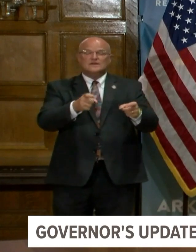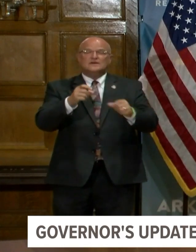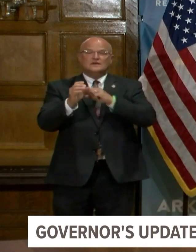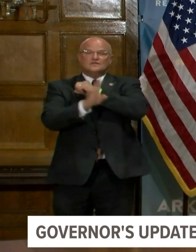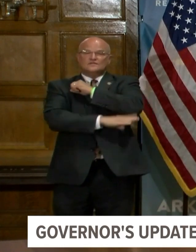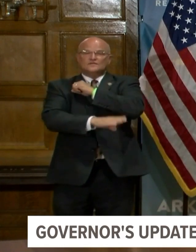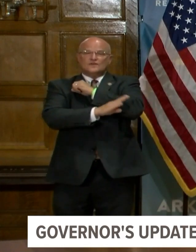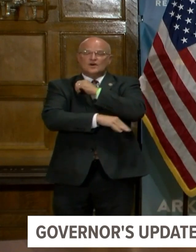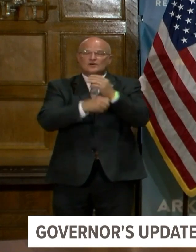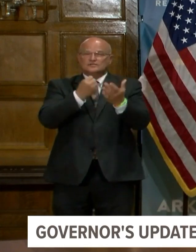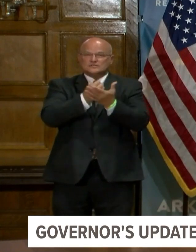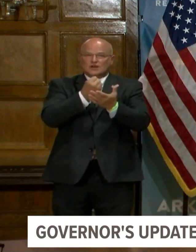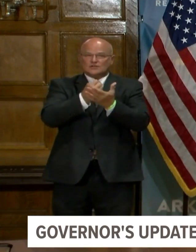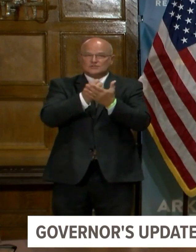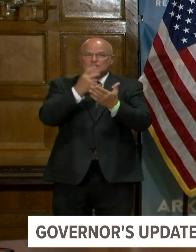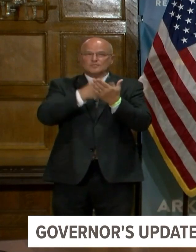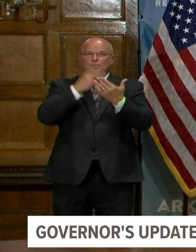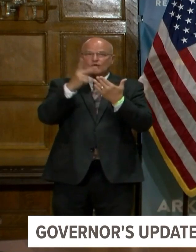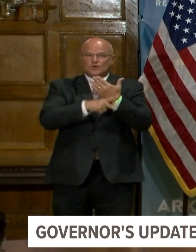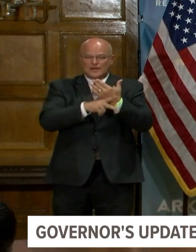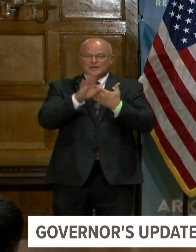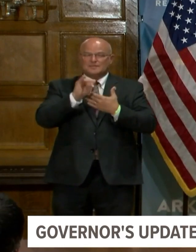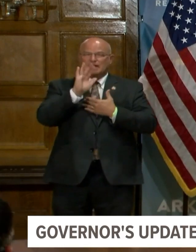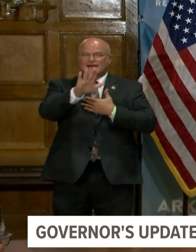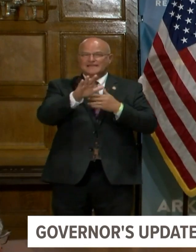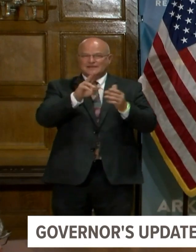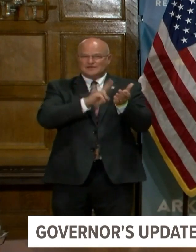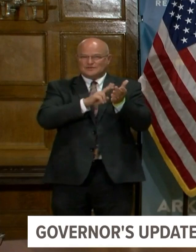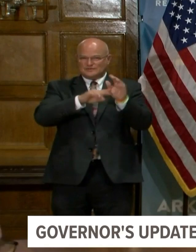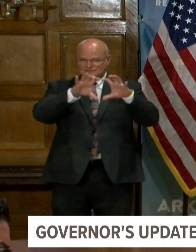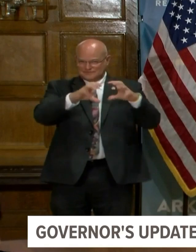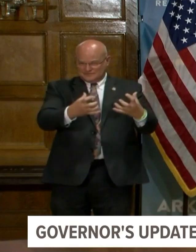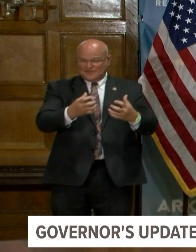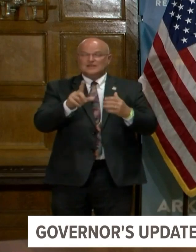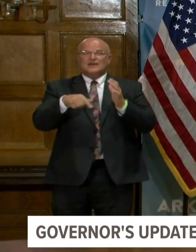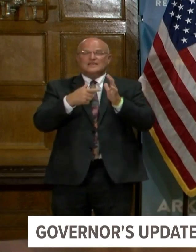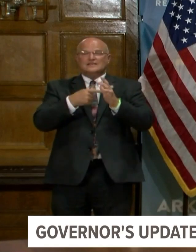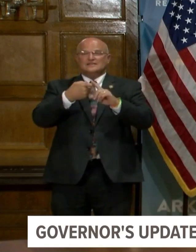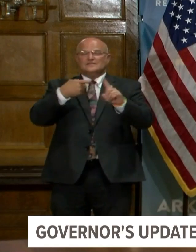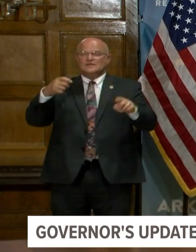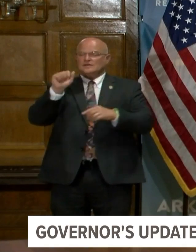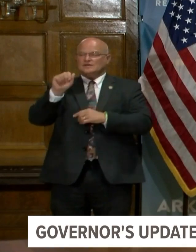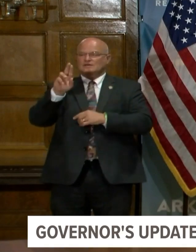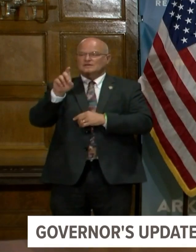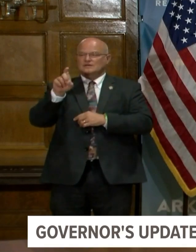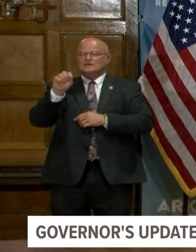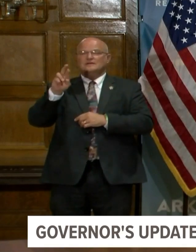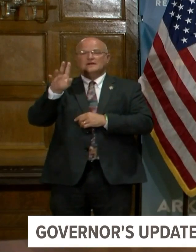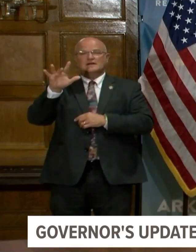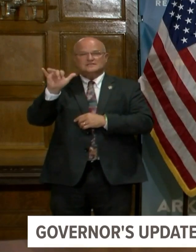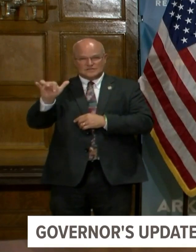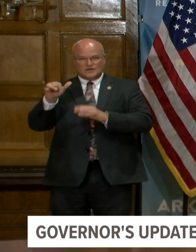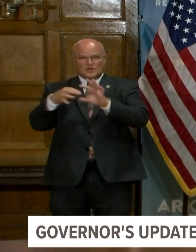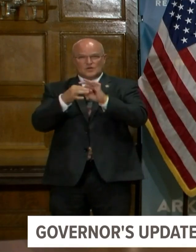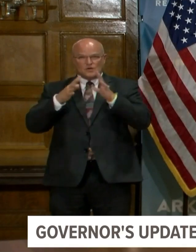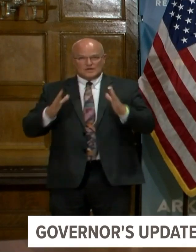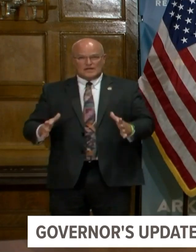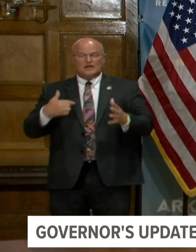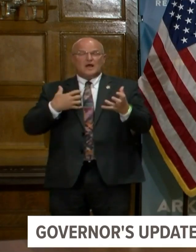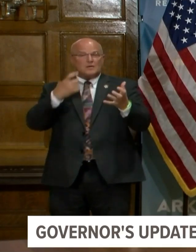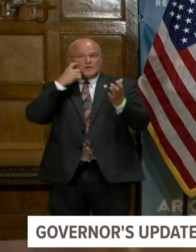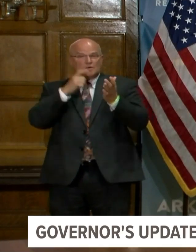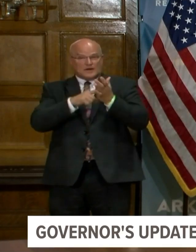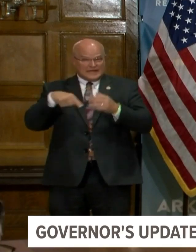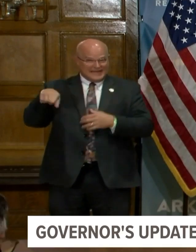scholarship programs coordinated by the auxiliary. And so this is from the auxiliary, their volunteer coordinator, and I wanted to